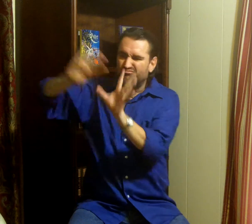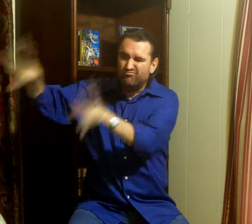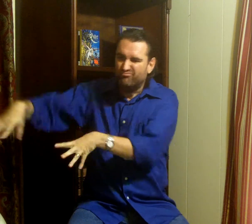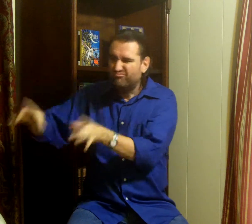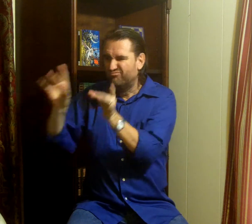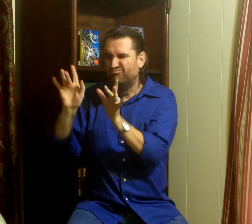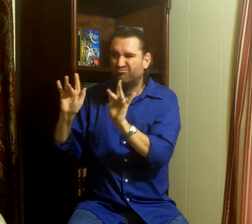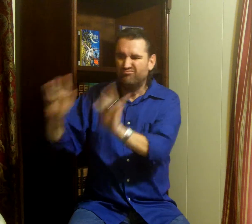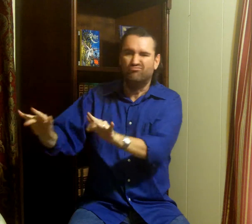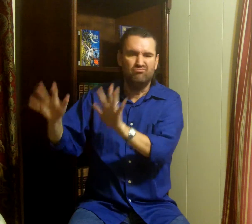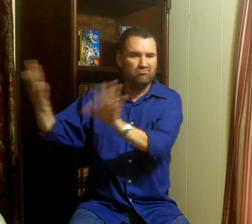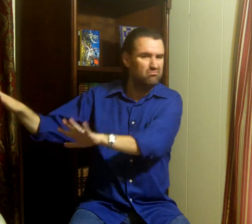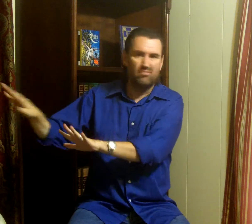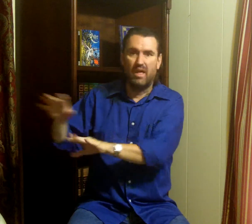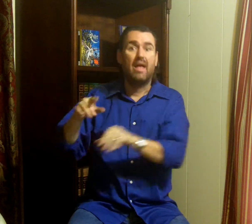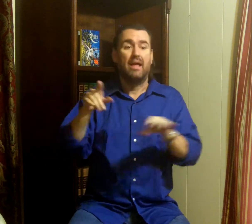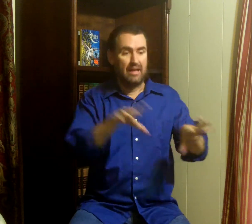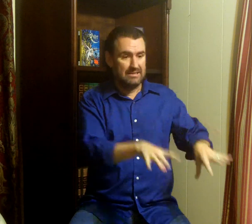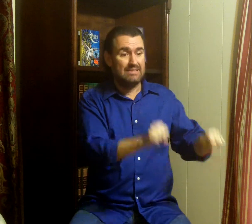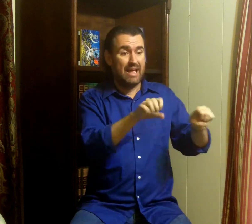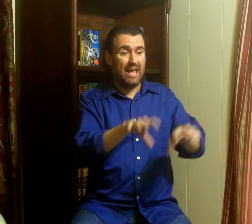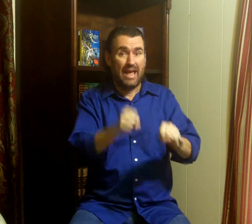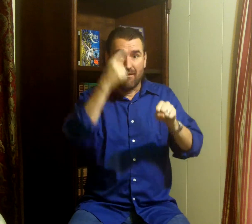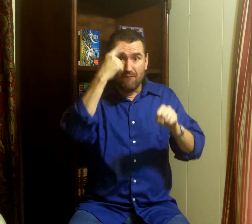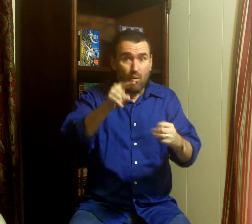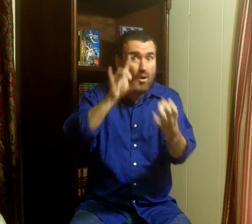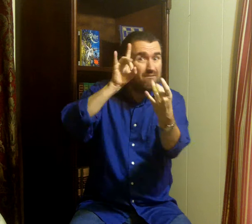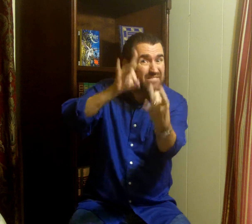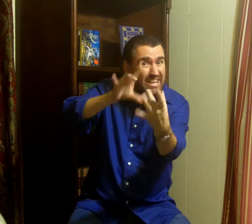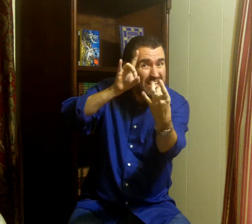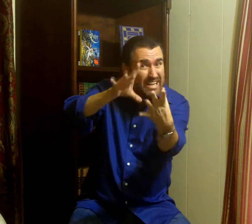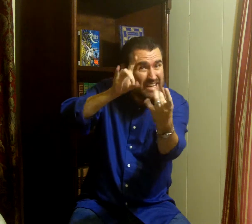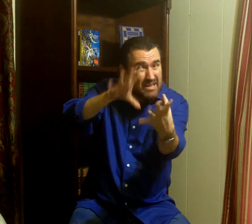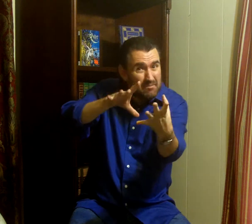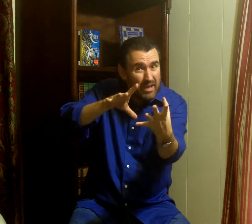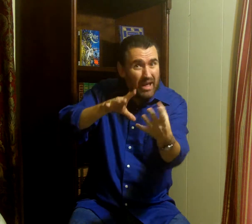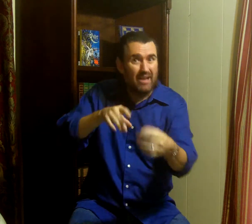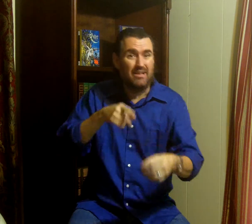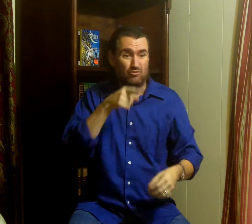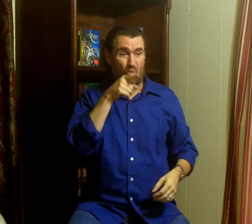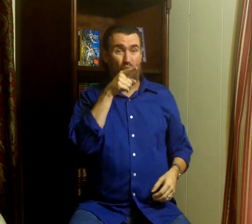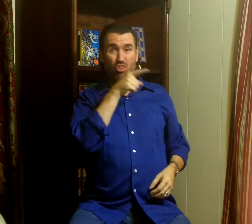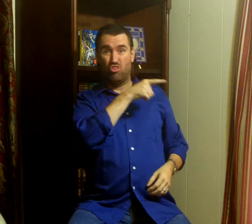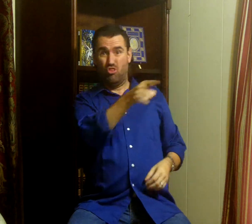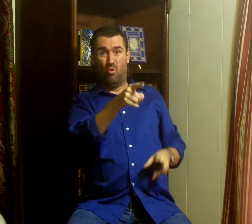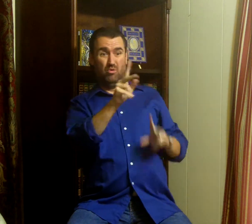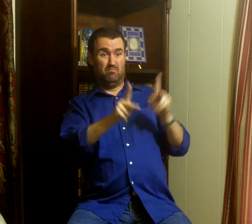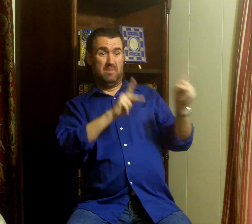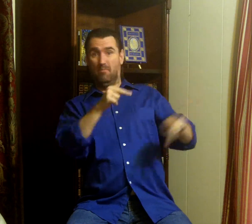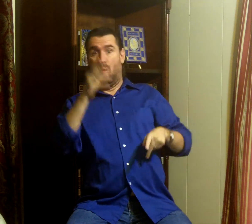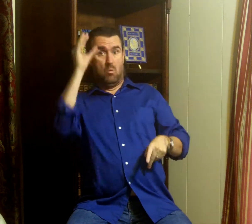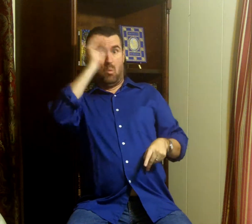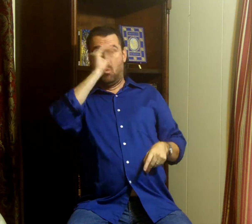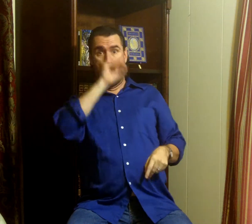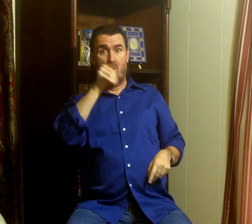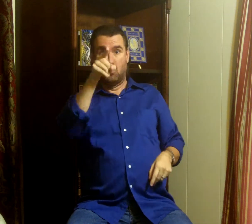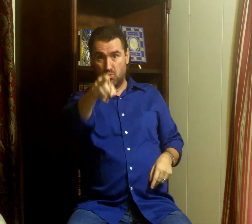get the feedback, because you'll get feedback from multiple raters, and I personally think that's a good thing. There are people